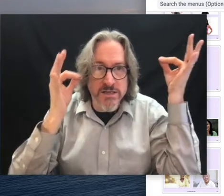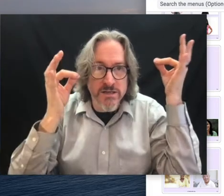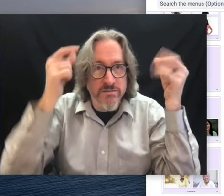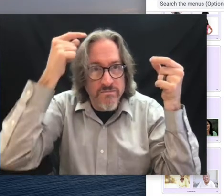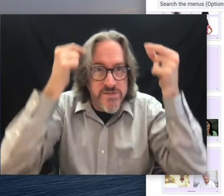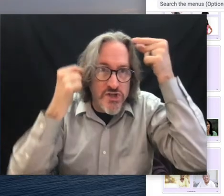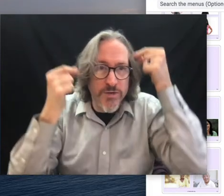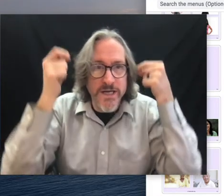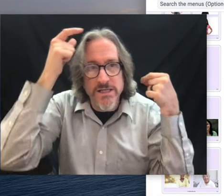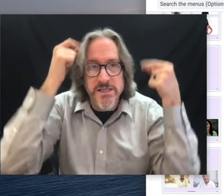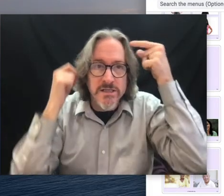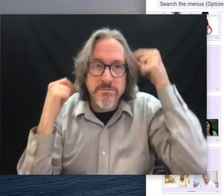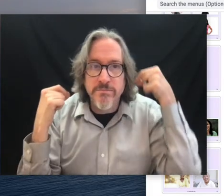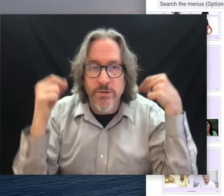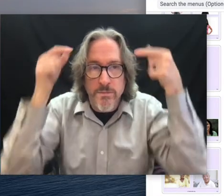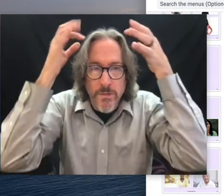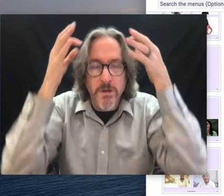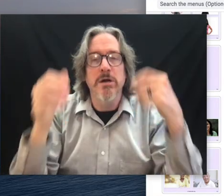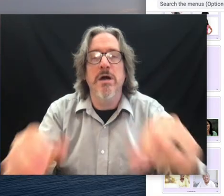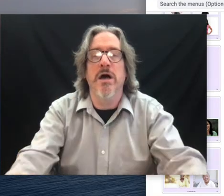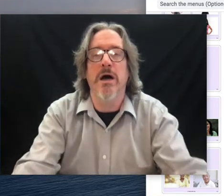highlights, streaks,